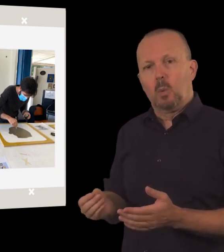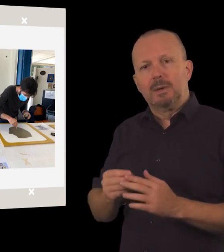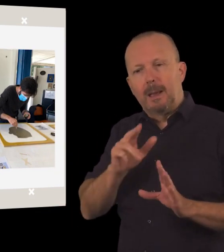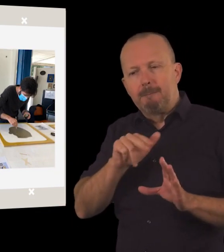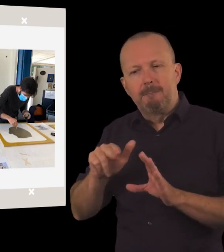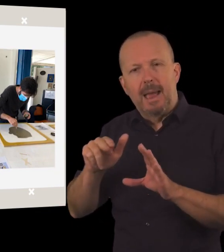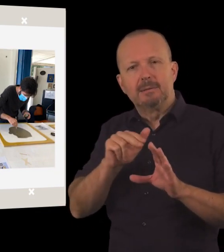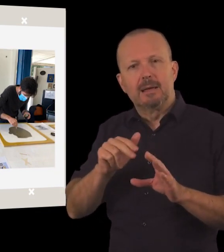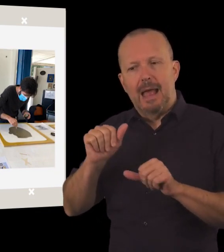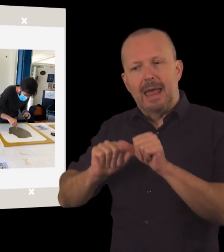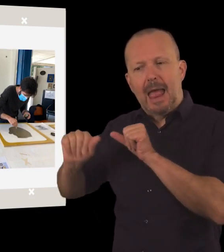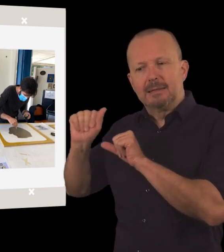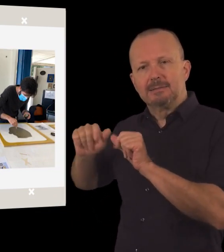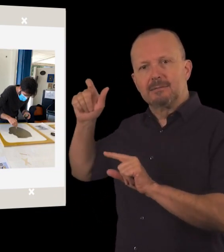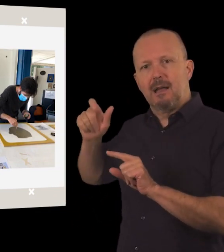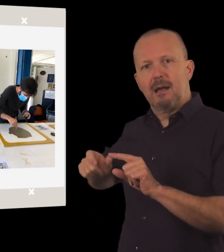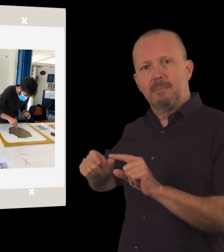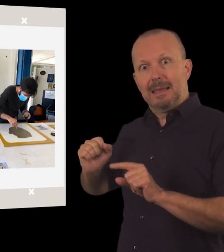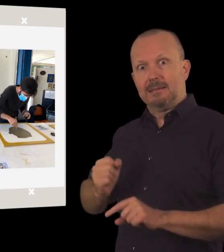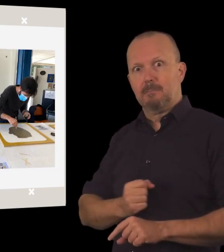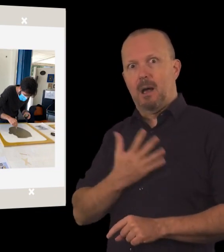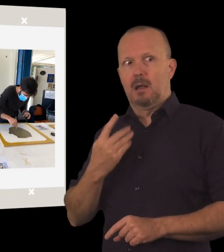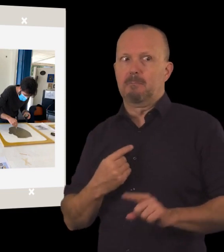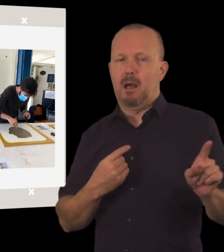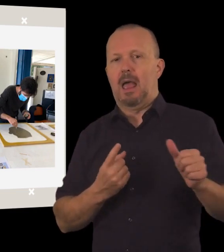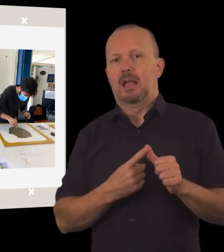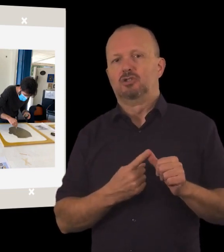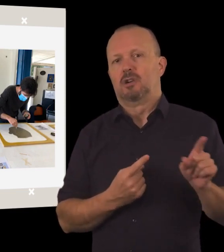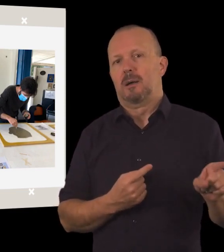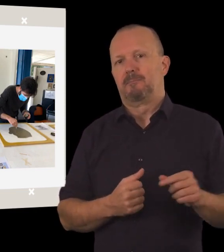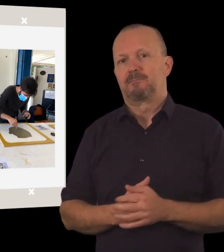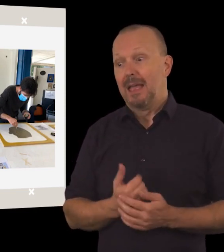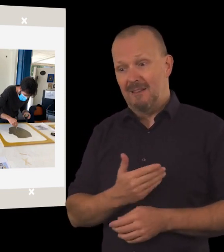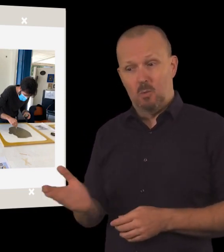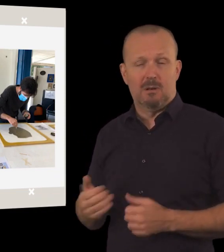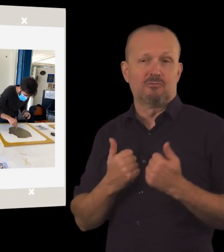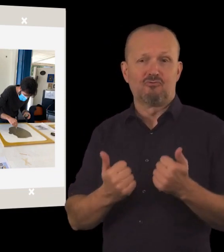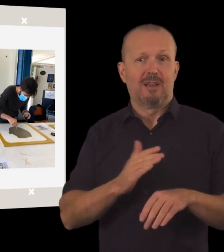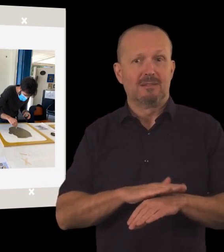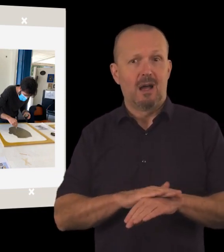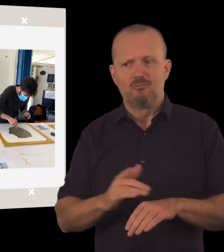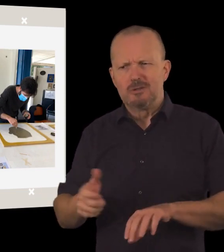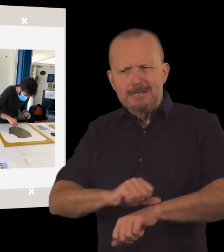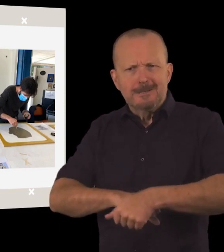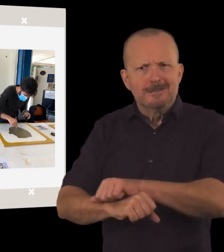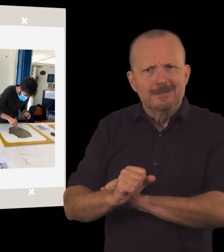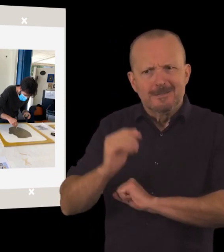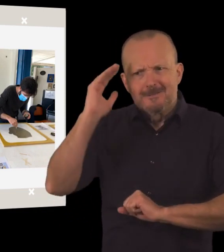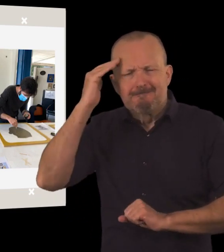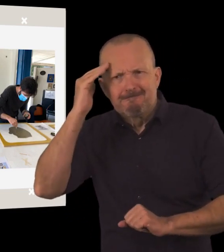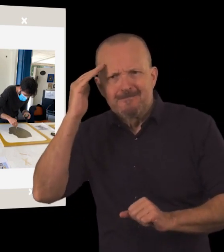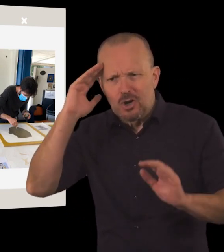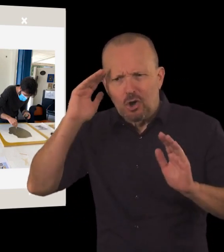was beautiful. We used similar methods that Aisha had given us the tools to do for one of our creative